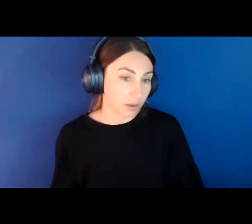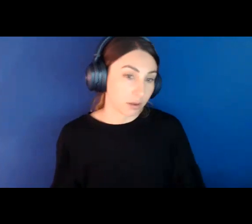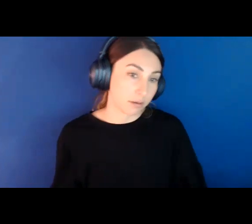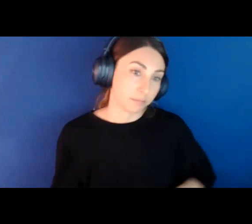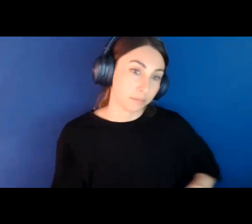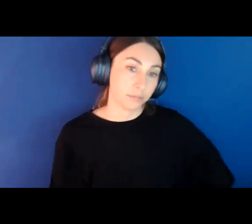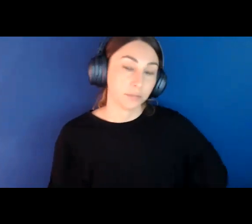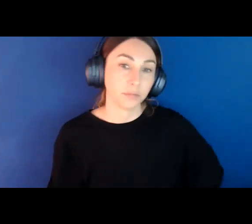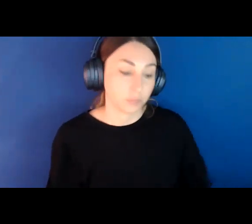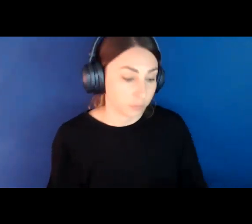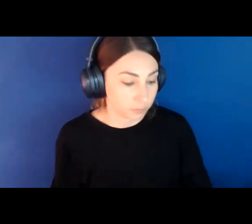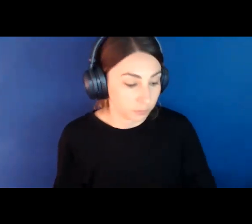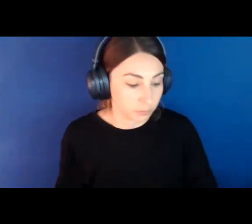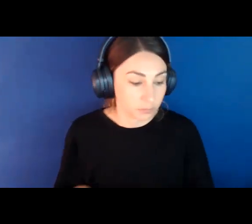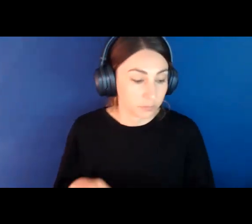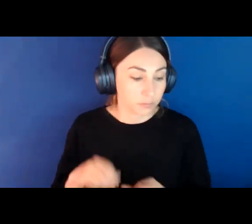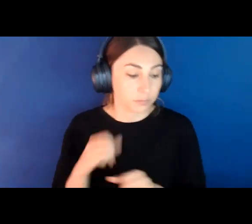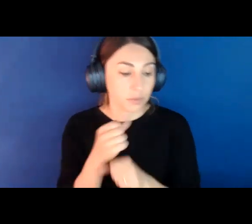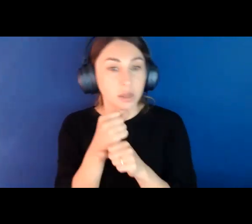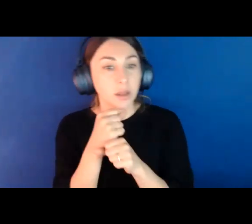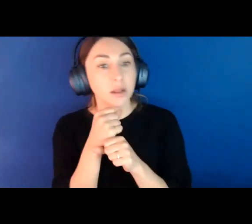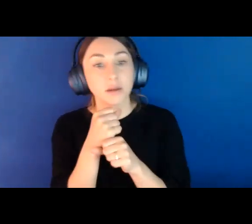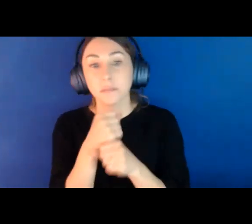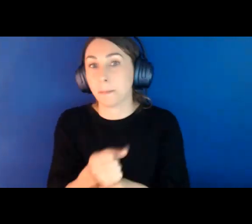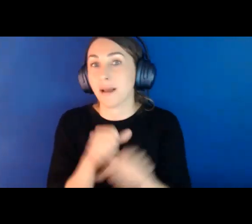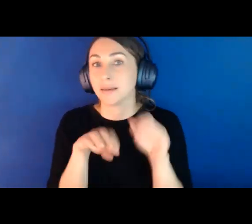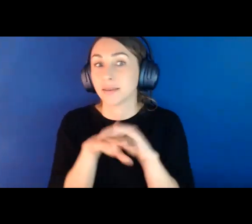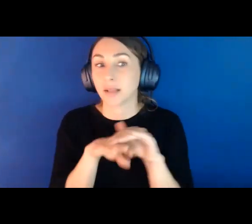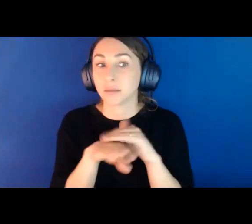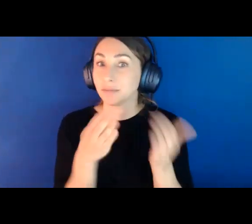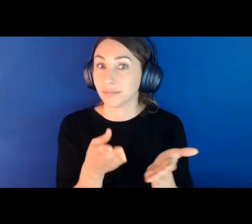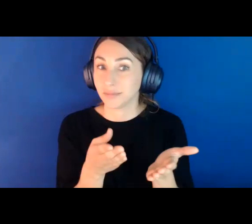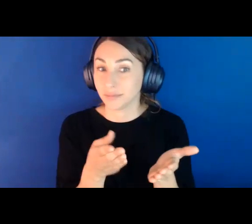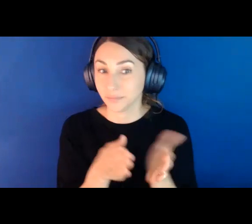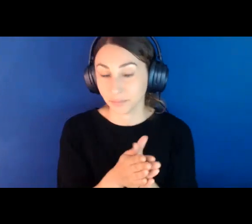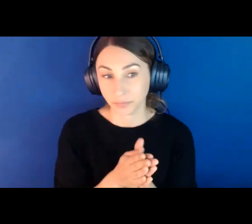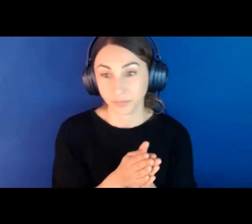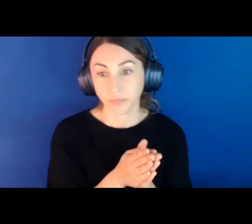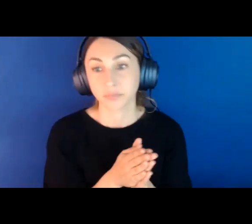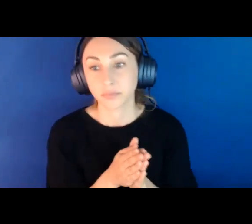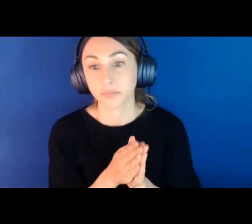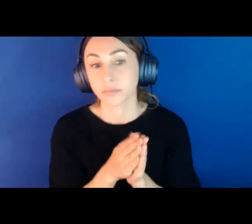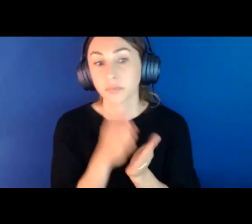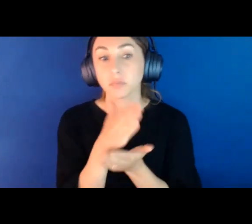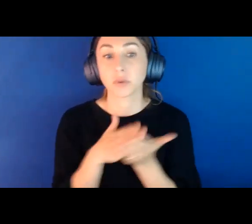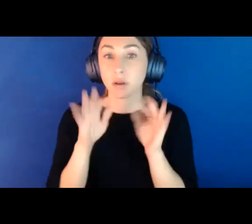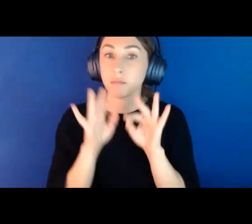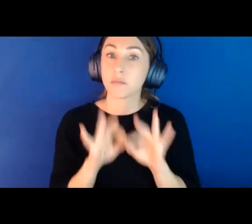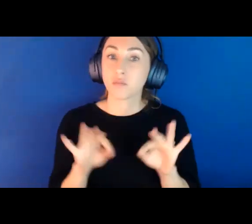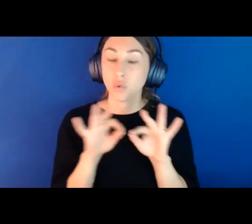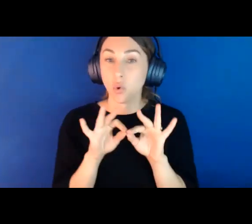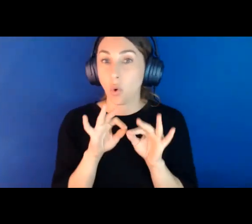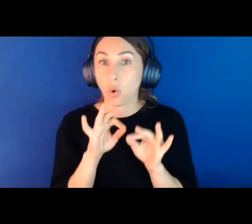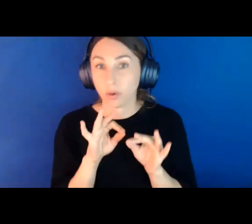We're going to get into making a PDF accessible. There are some important steps to consider. So first